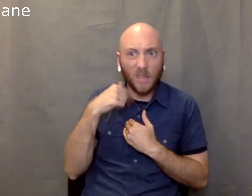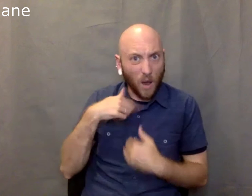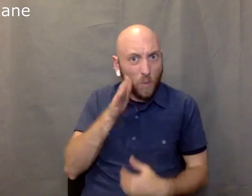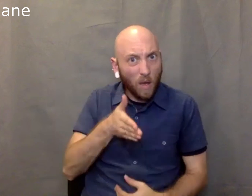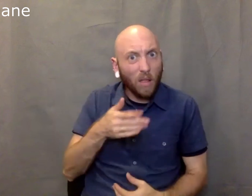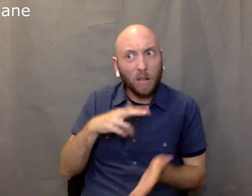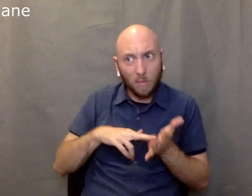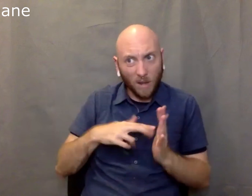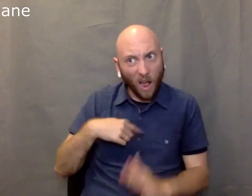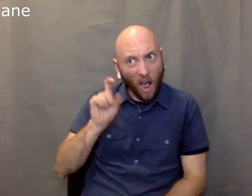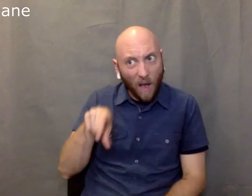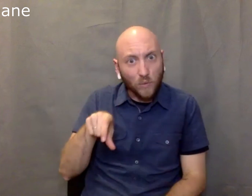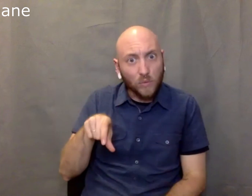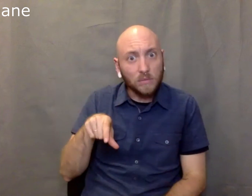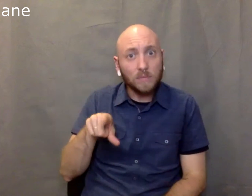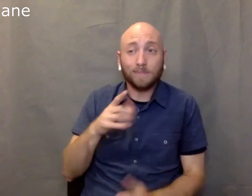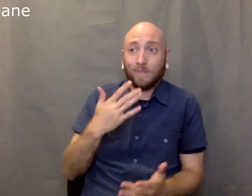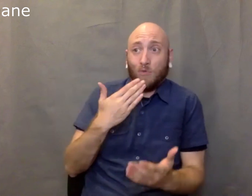So I really thank Monkey Paw for that as well.